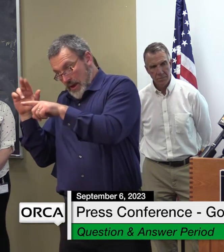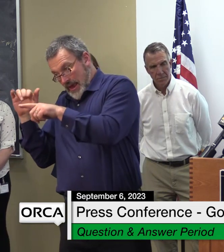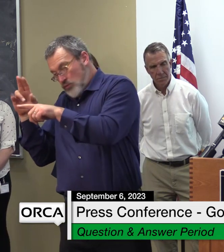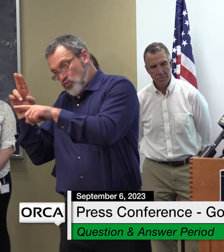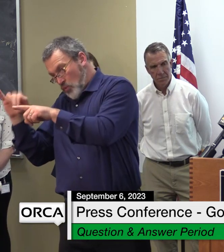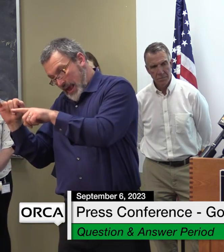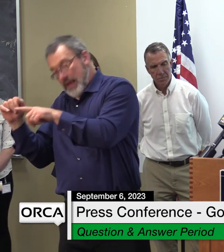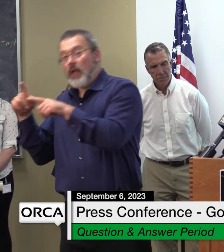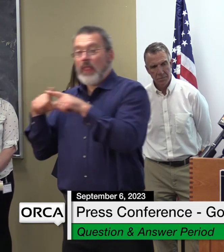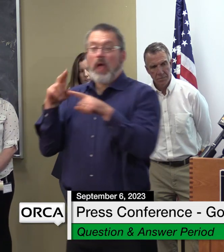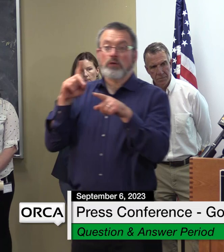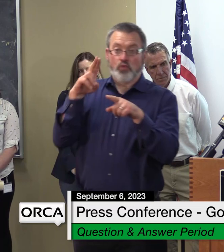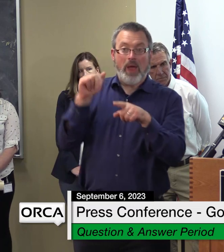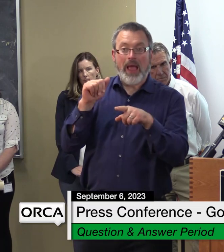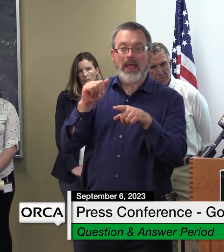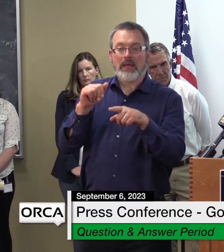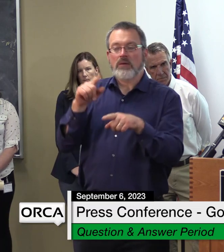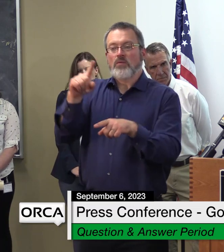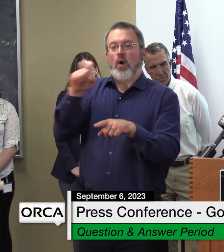125.